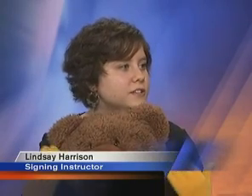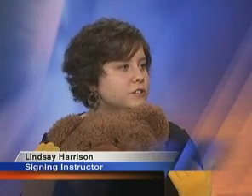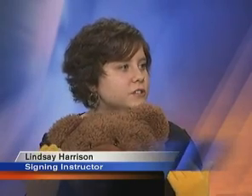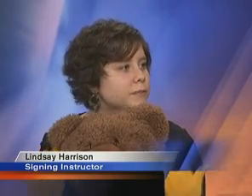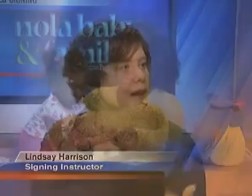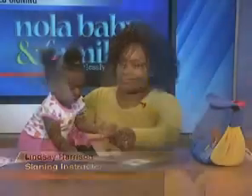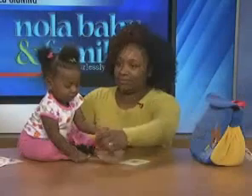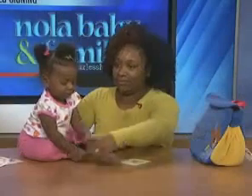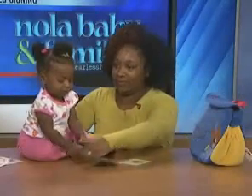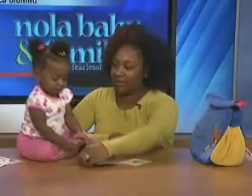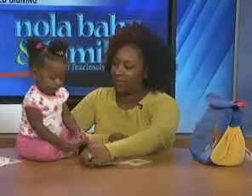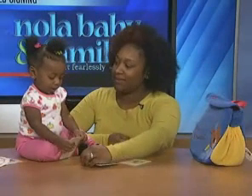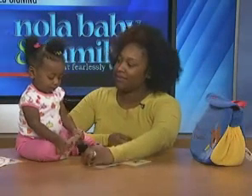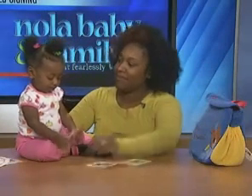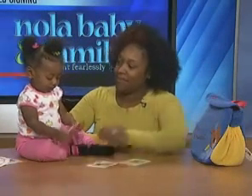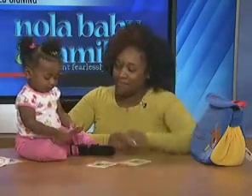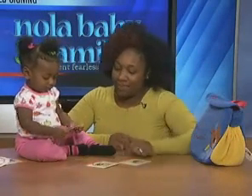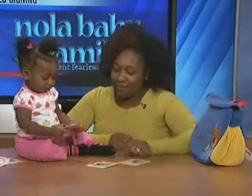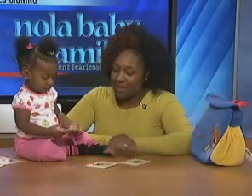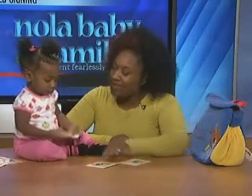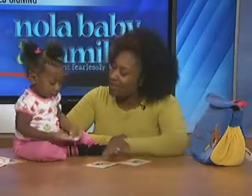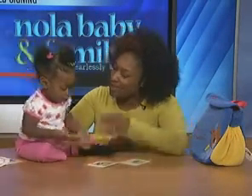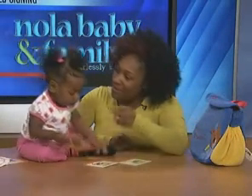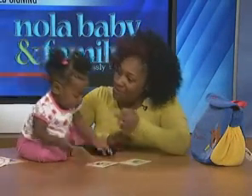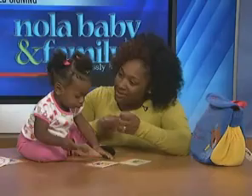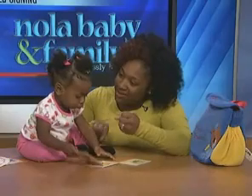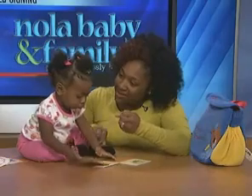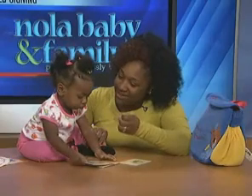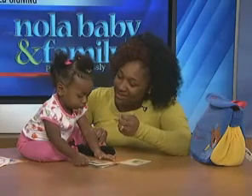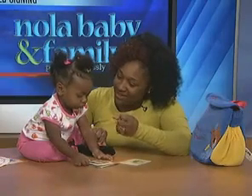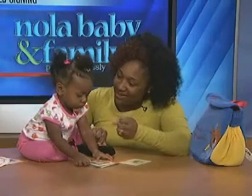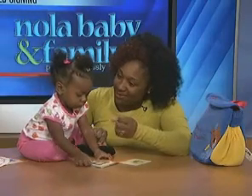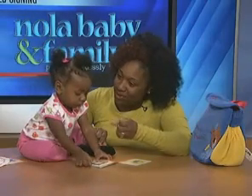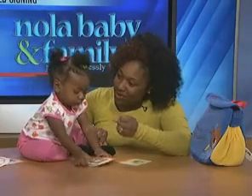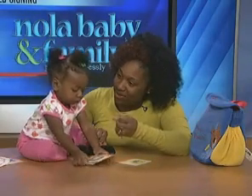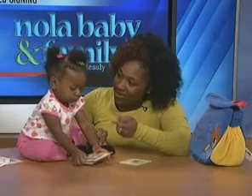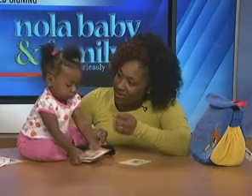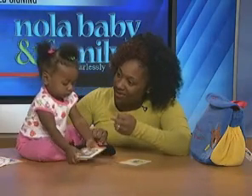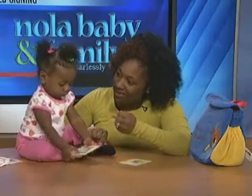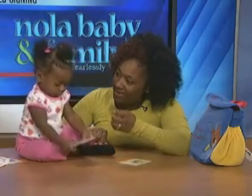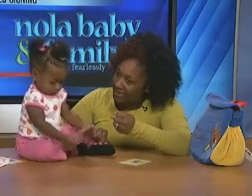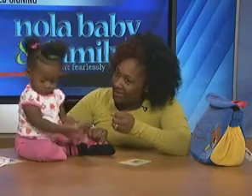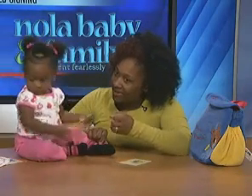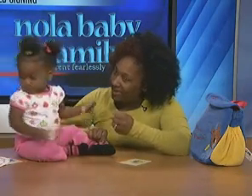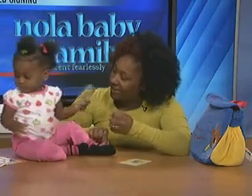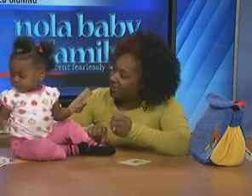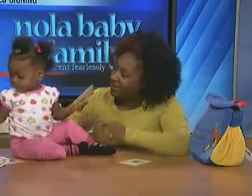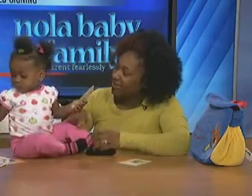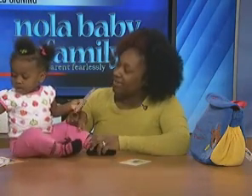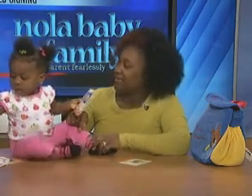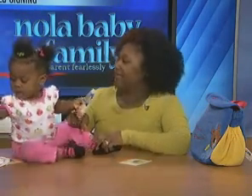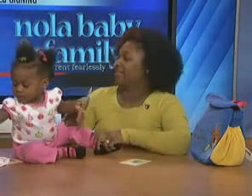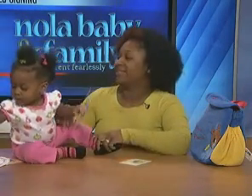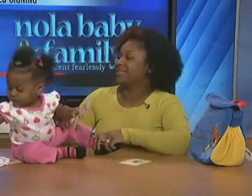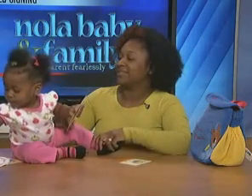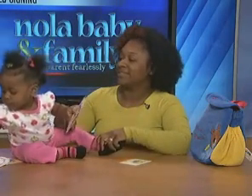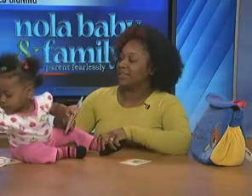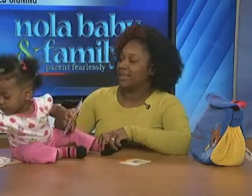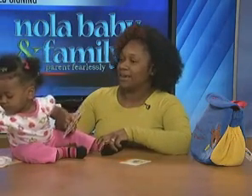teach the parent and the baby during class, but then the parent is responsible once they go home. So you have to keep reinforcing Exactly, this. Definitely, yes. And do you see